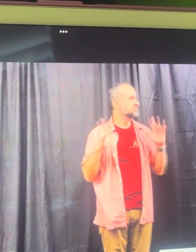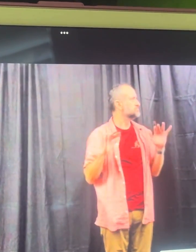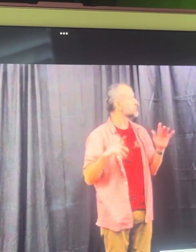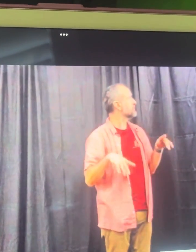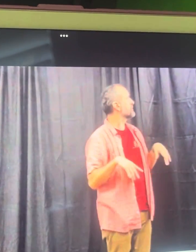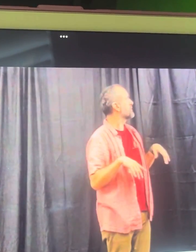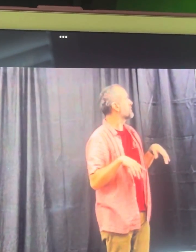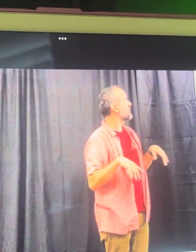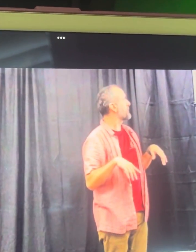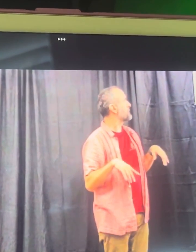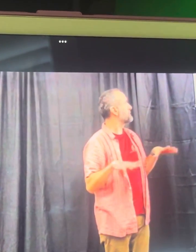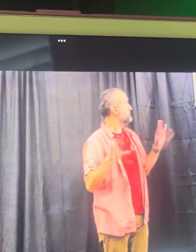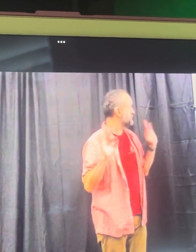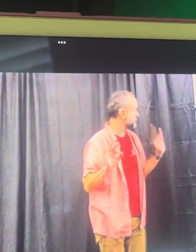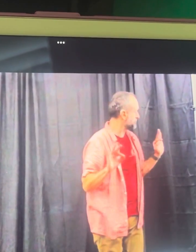more casual. Just really depends.